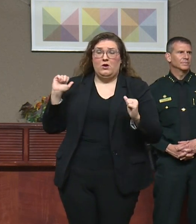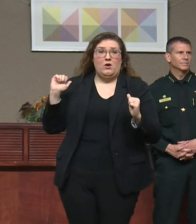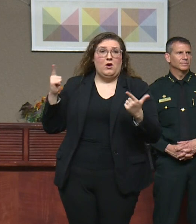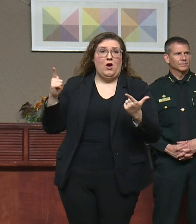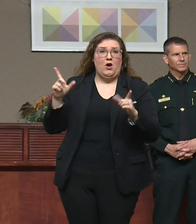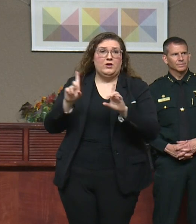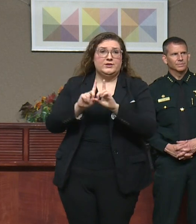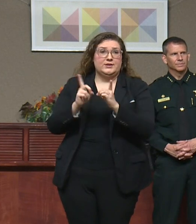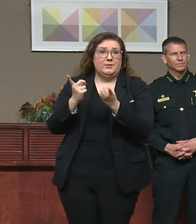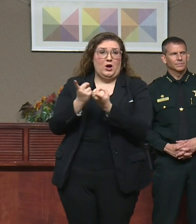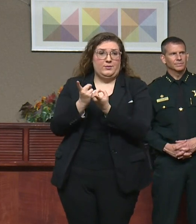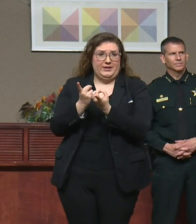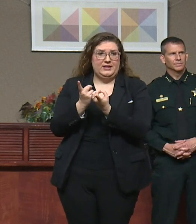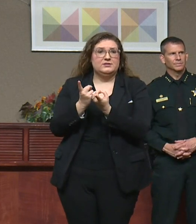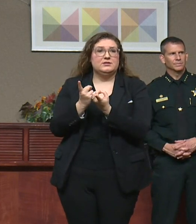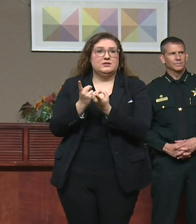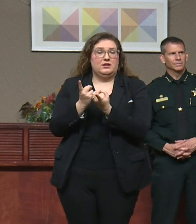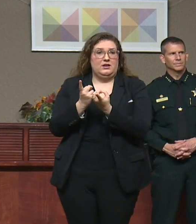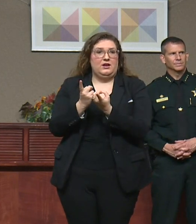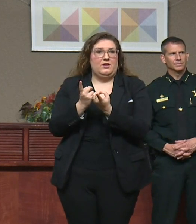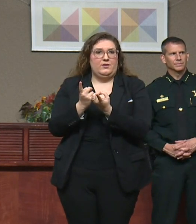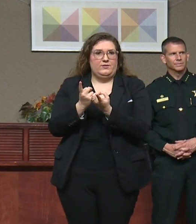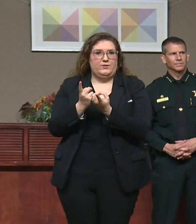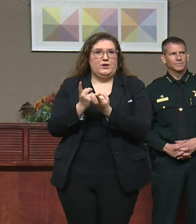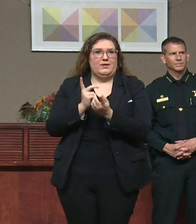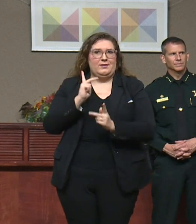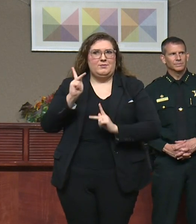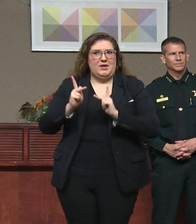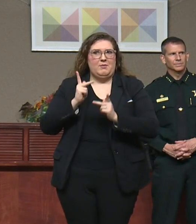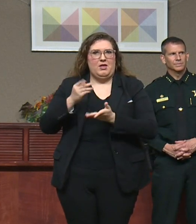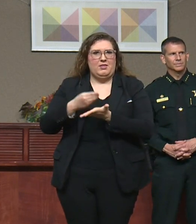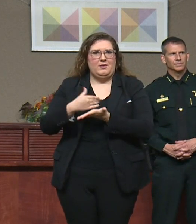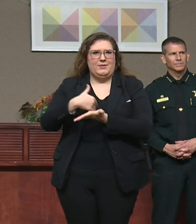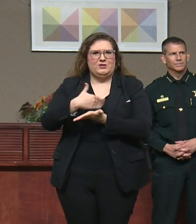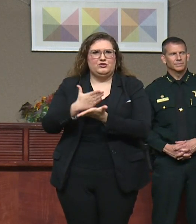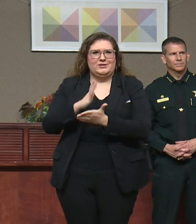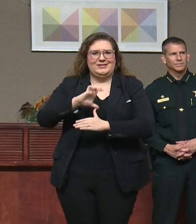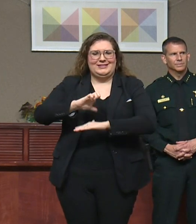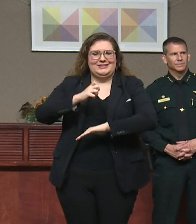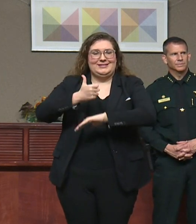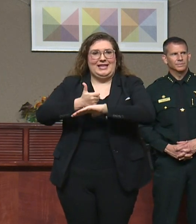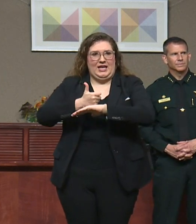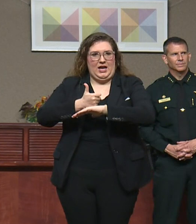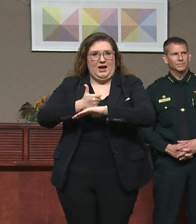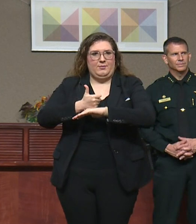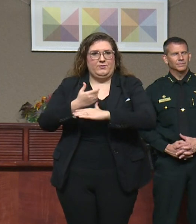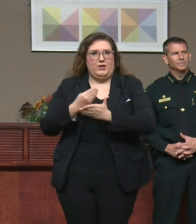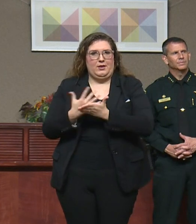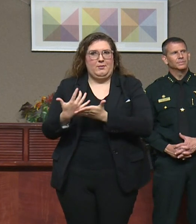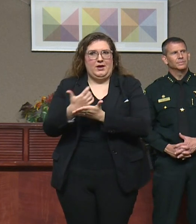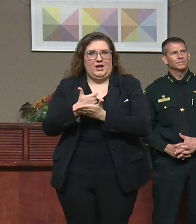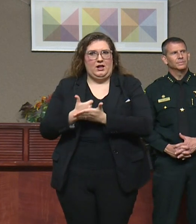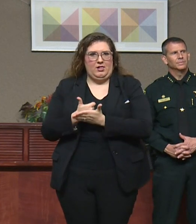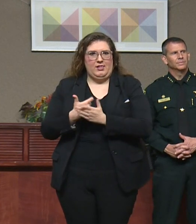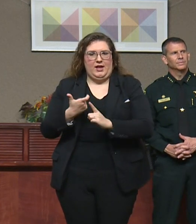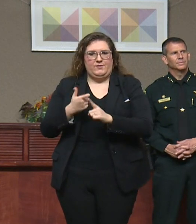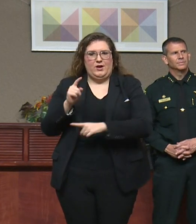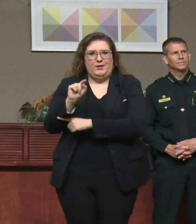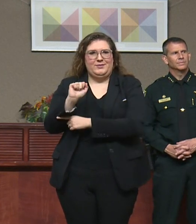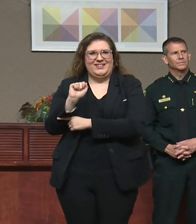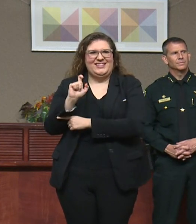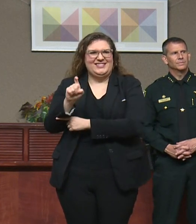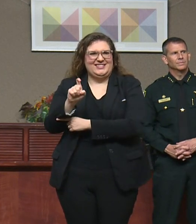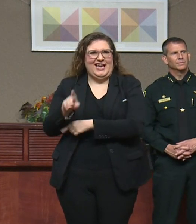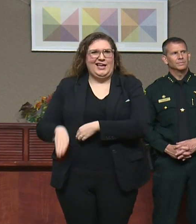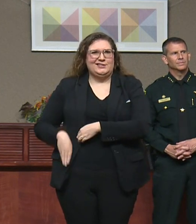who derive a portion of their budget from the taxpayer dollars for next year is to